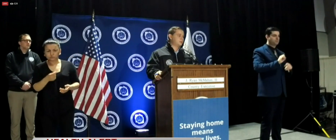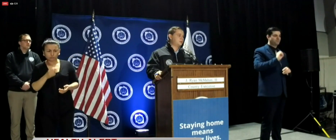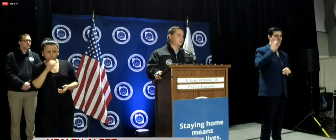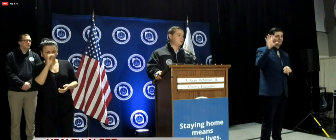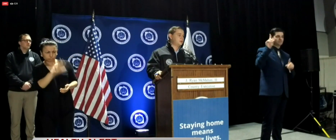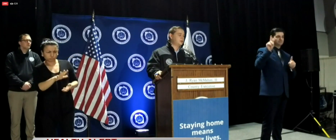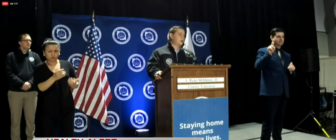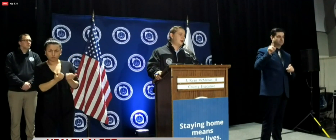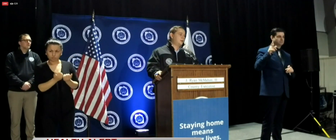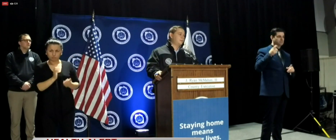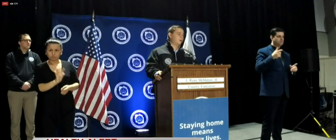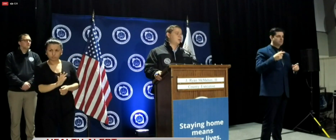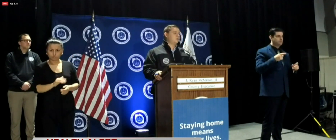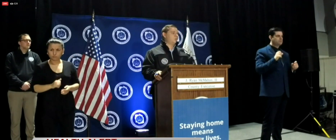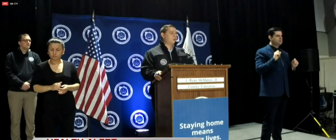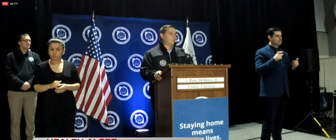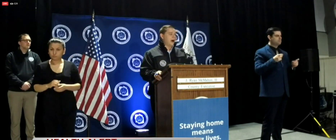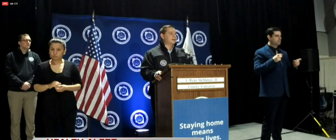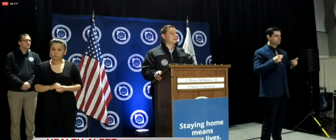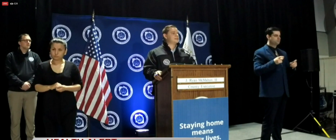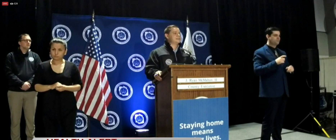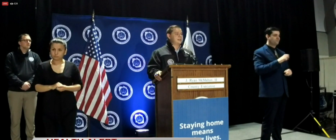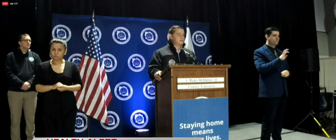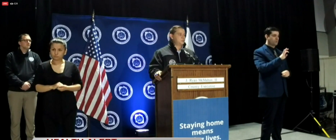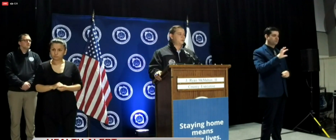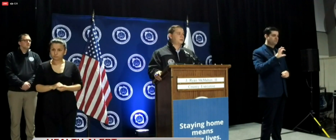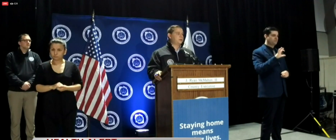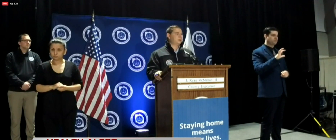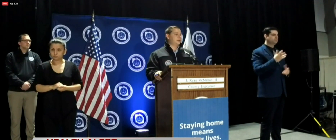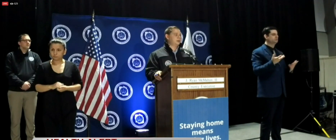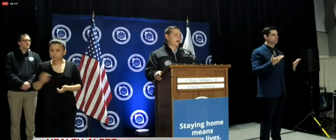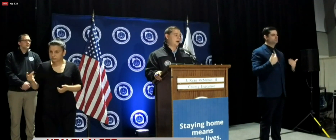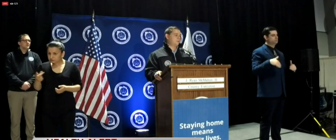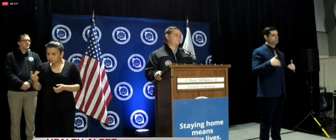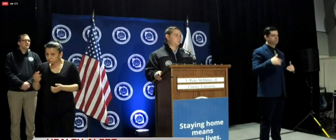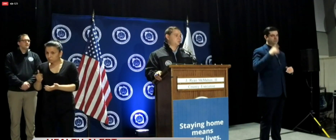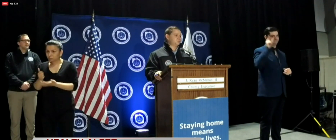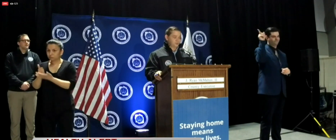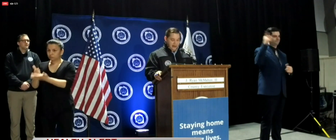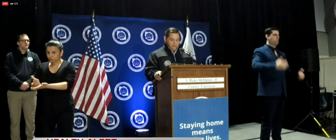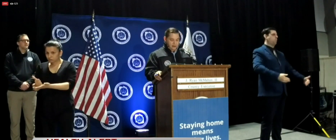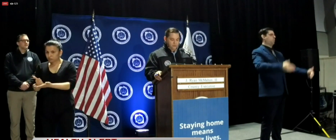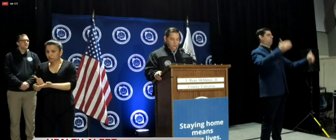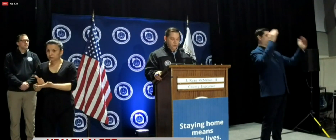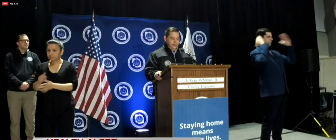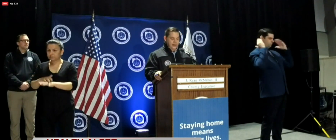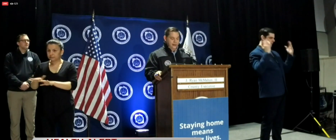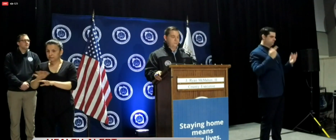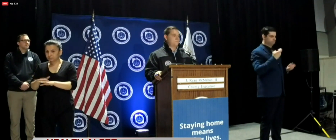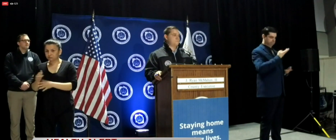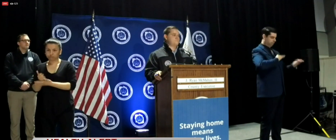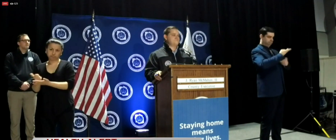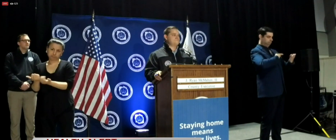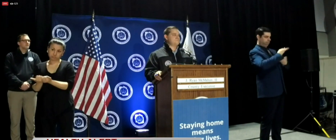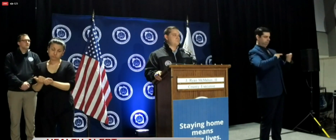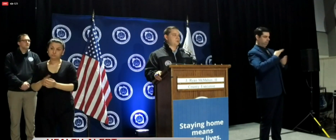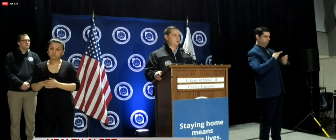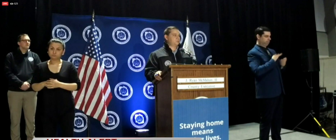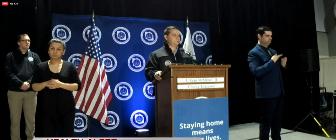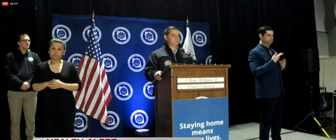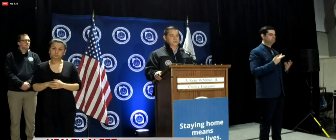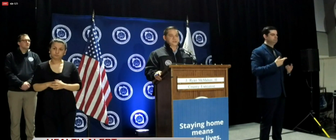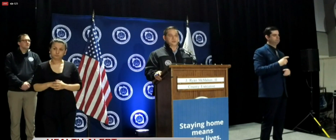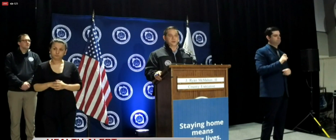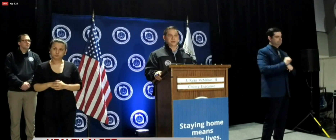are some of the things that we've wanted to see desperately. We got them now for one day.